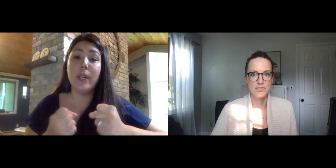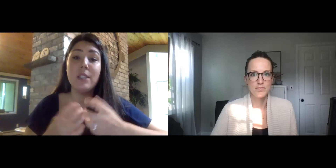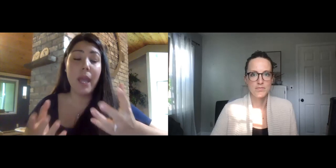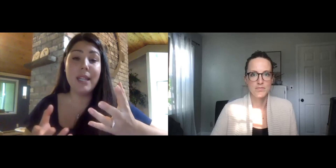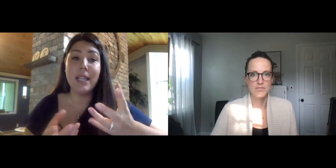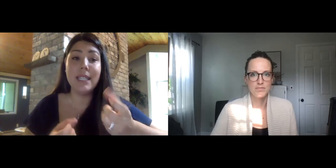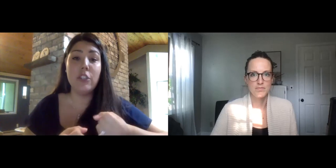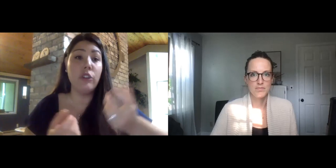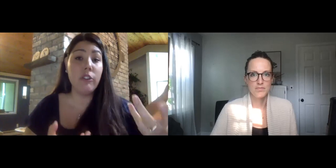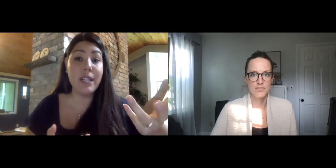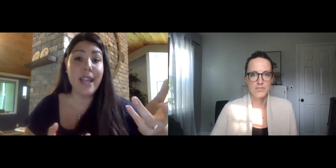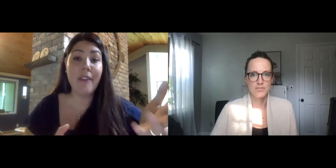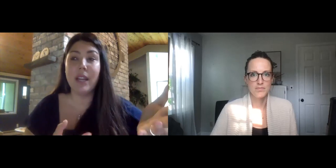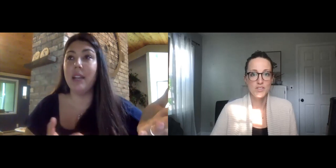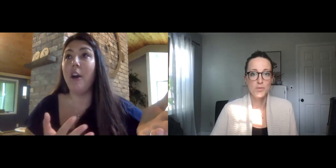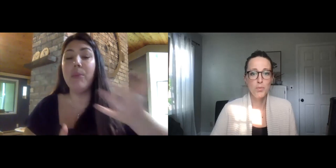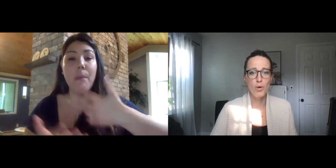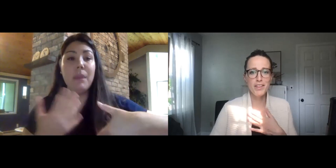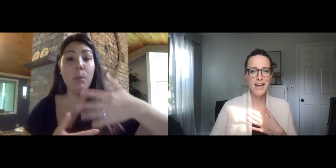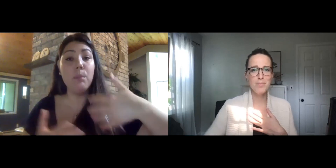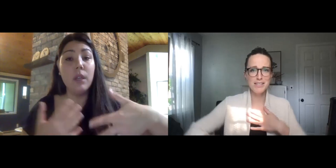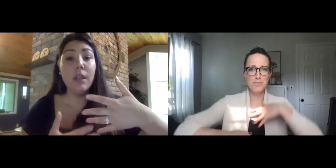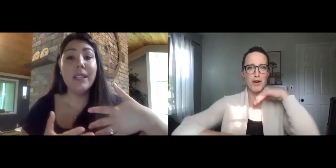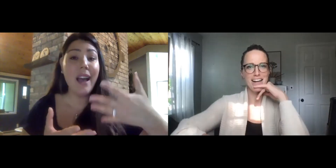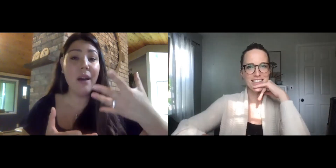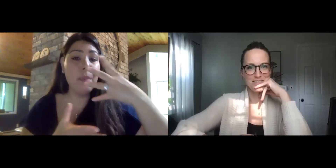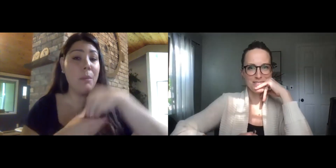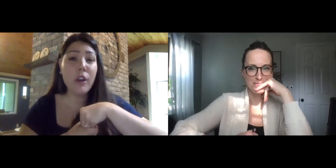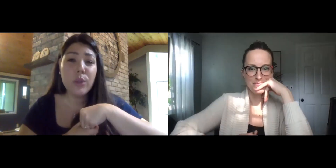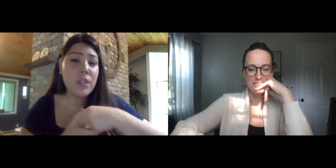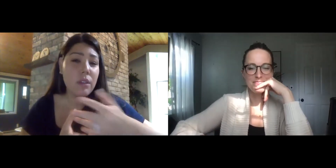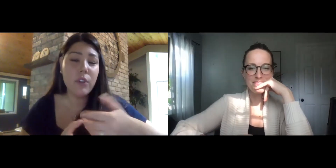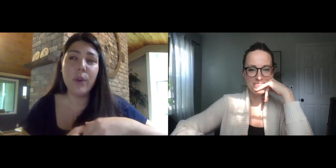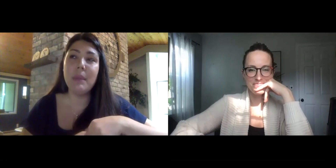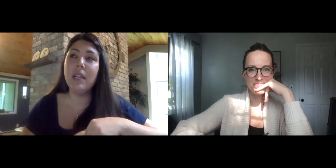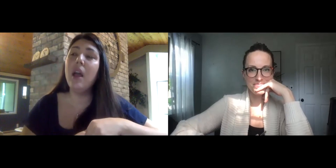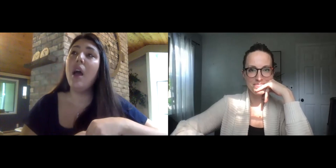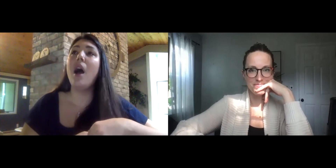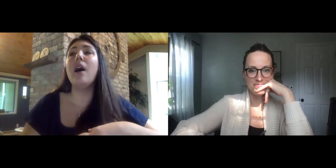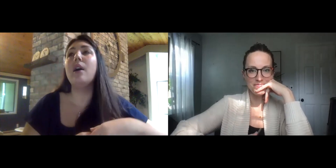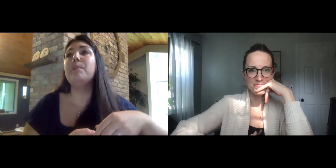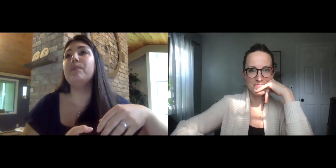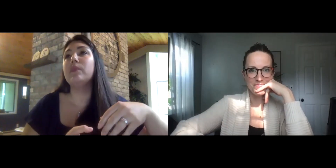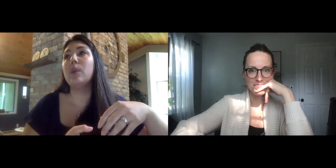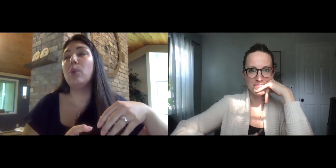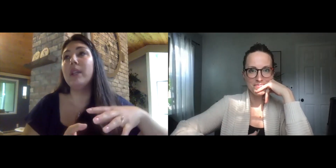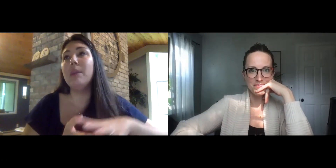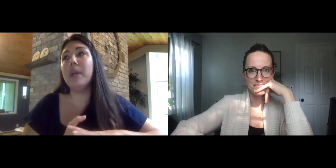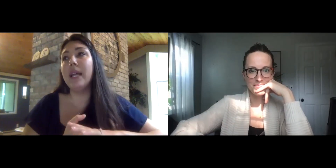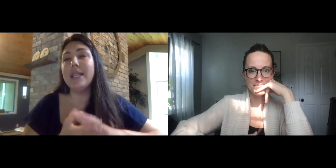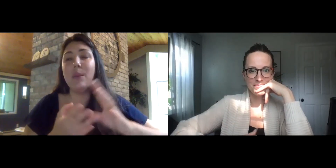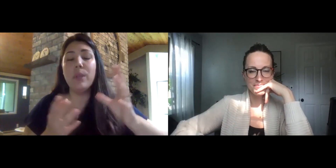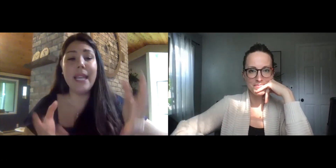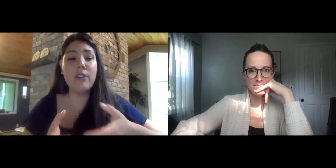to expand and teach your hearing staff and kind of help support them, that's be more inclusive, you know what I mean? We're really